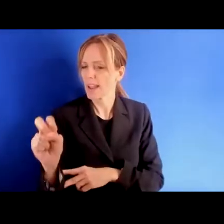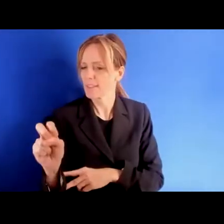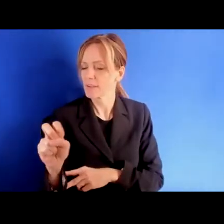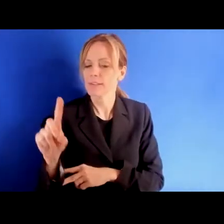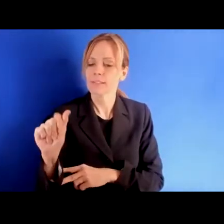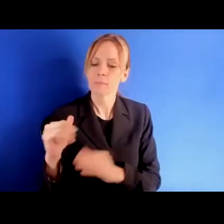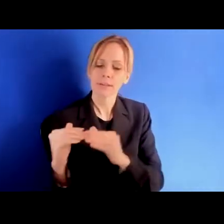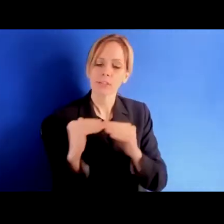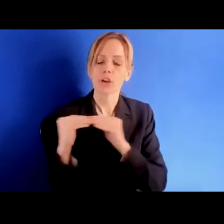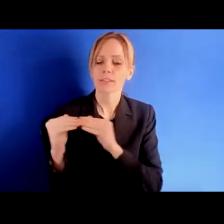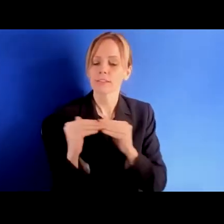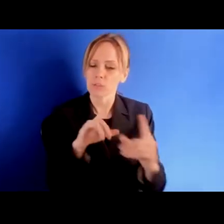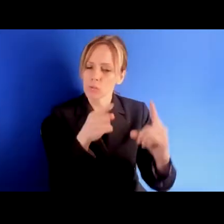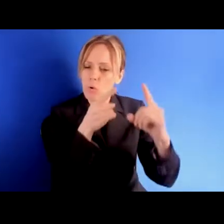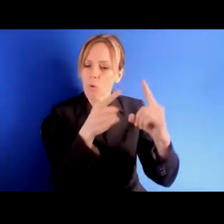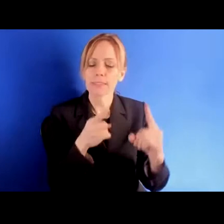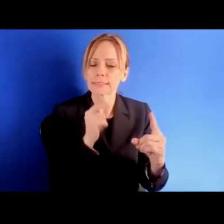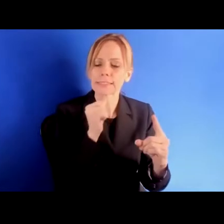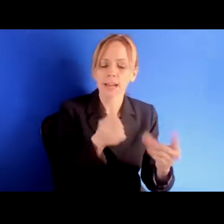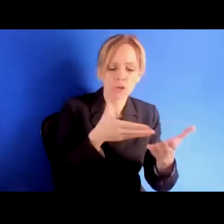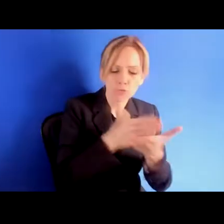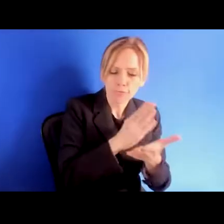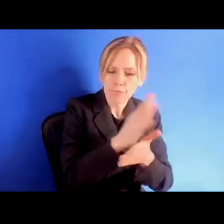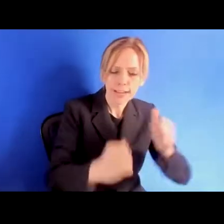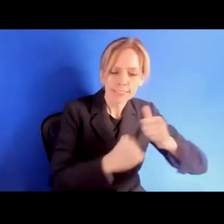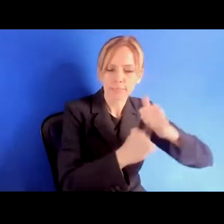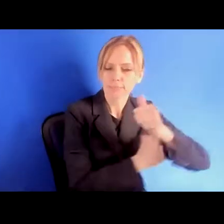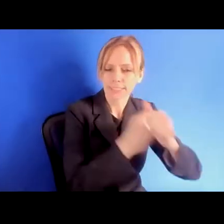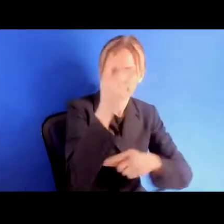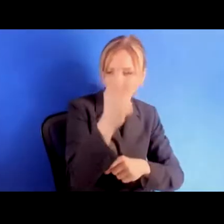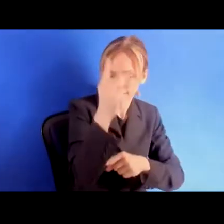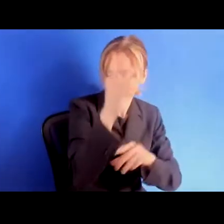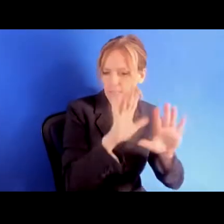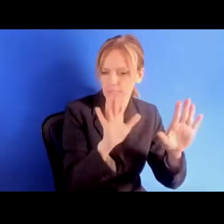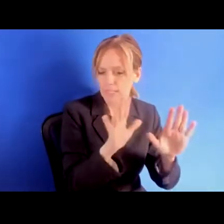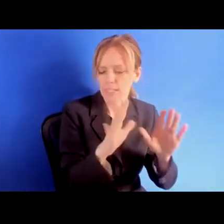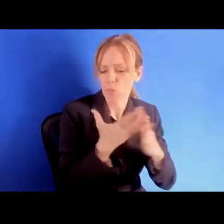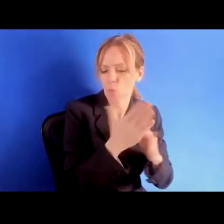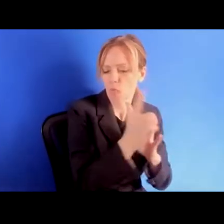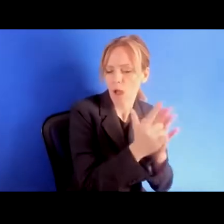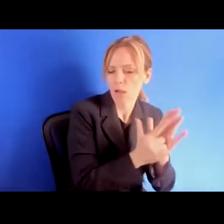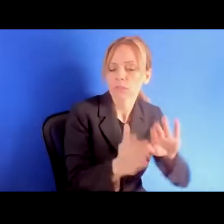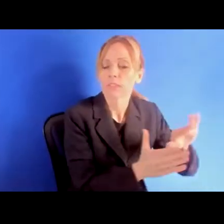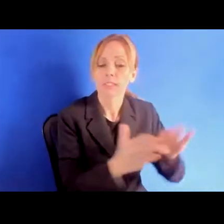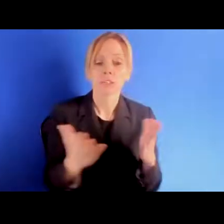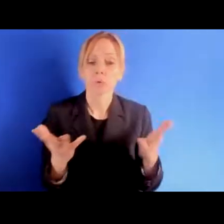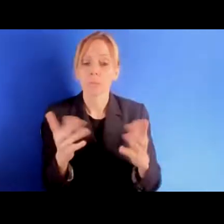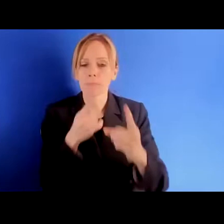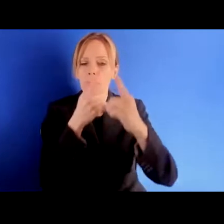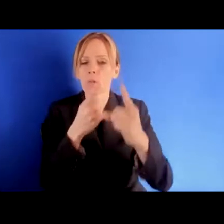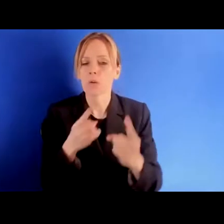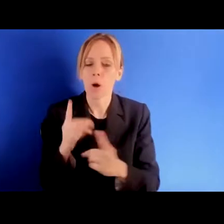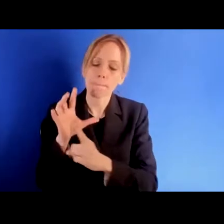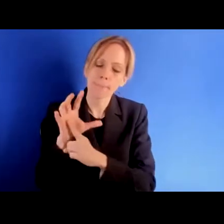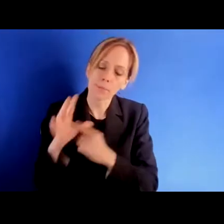to move away from a rights-based philosophy of disability liberation via law, and instead seeks popular support for